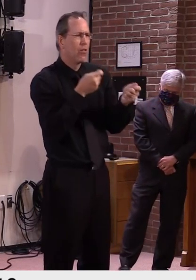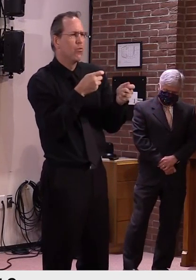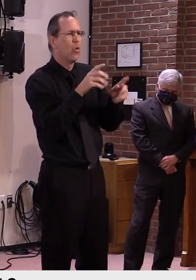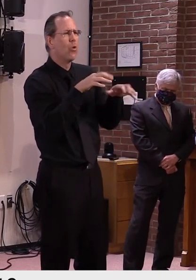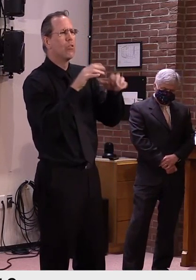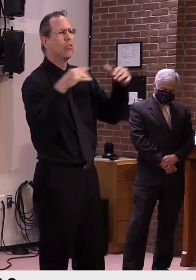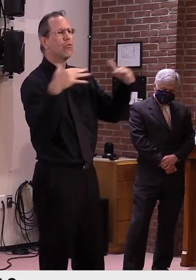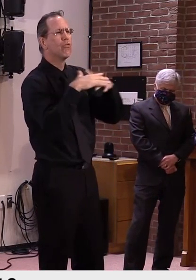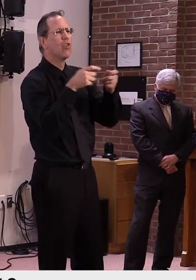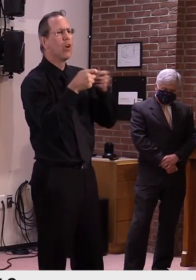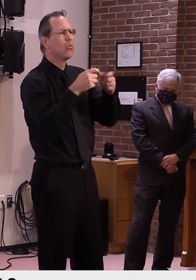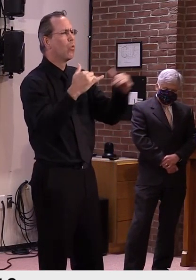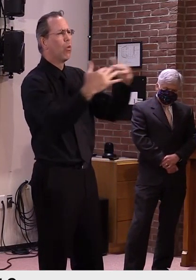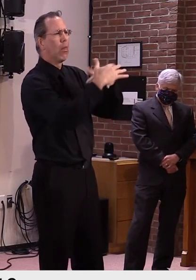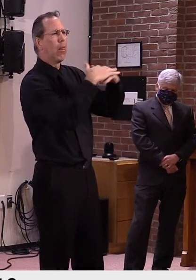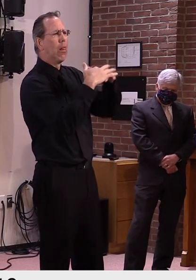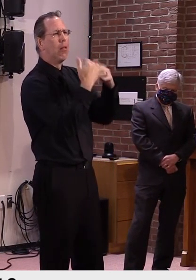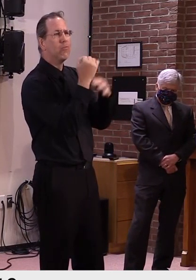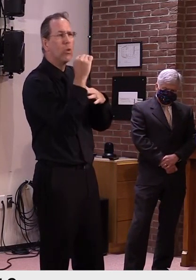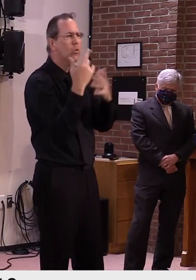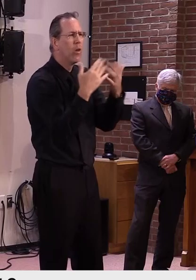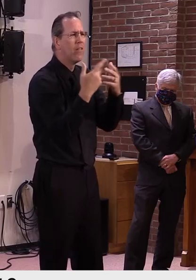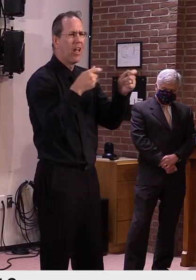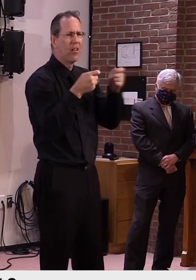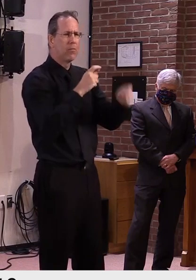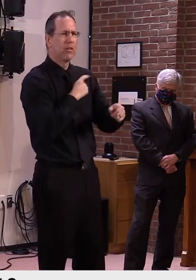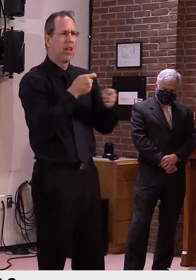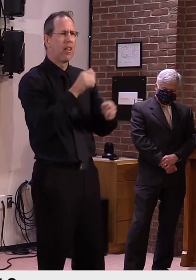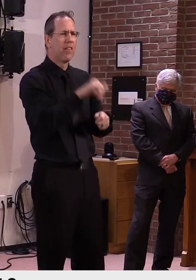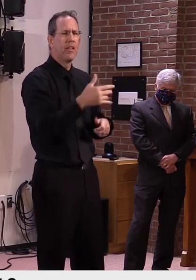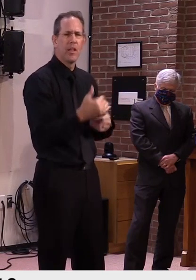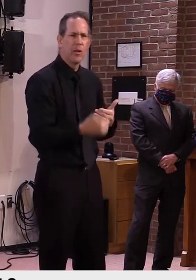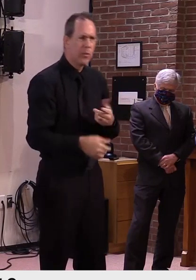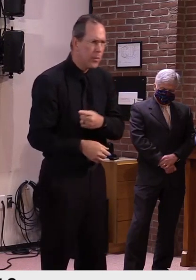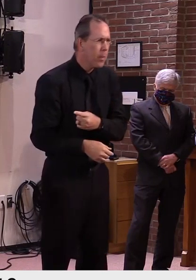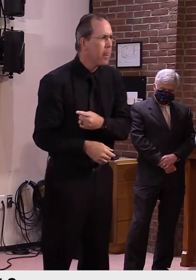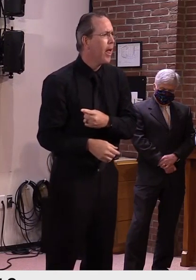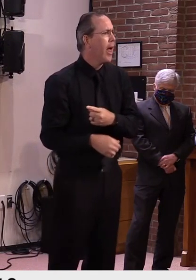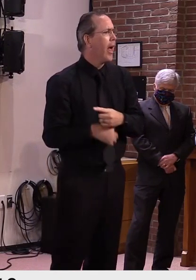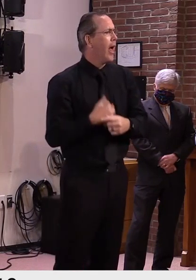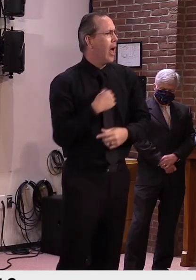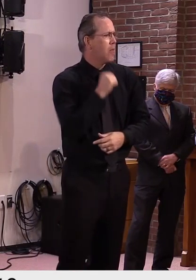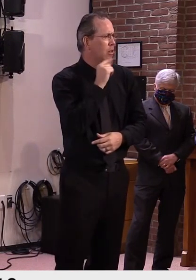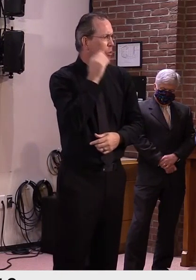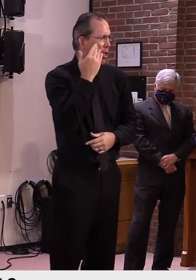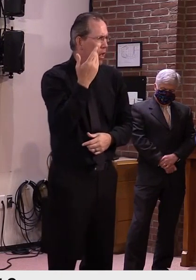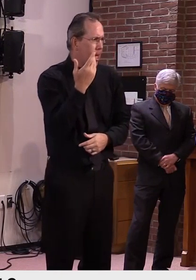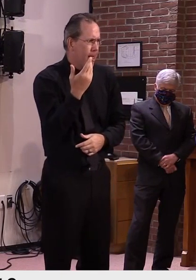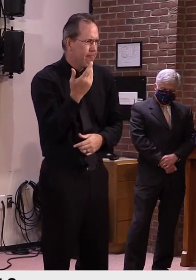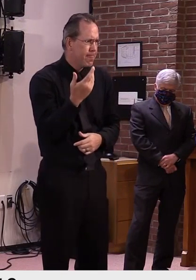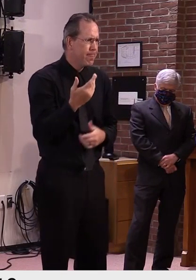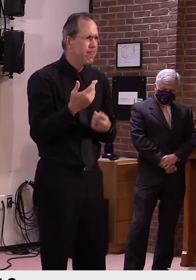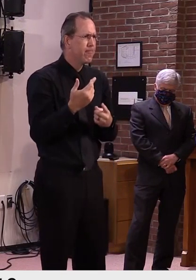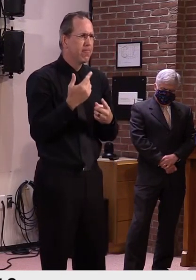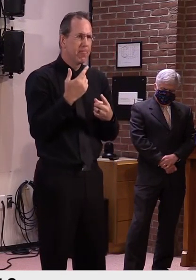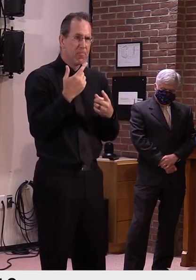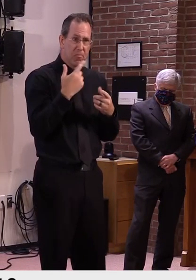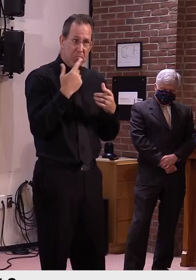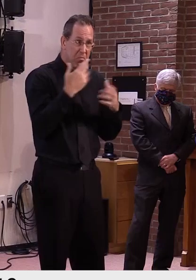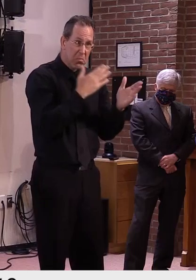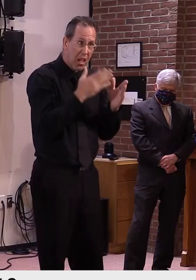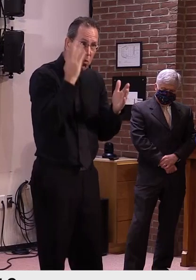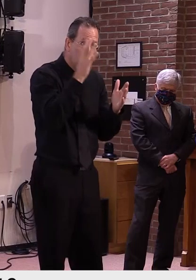that's correct, Governor. I'm not aware of any scheduled protests that are in our service areas at this point, but when they do crop up, we